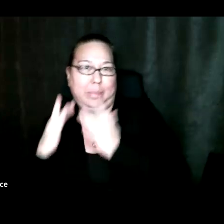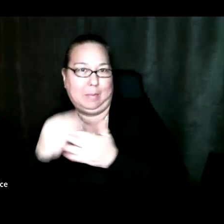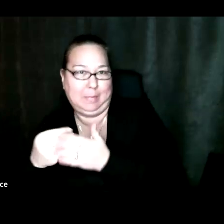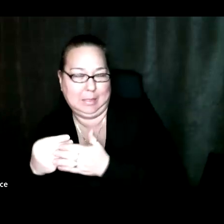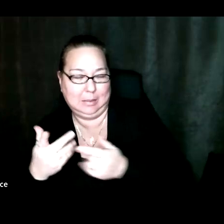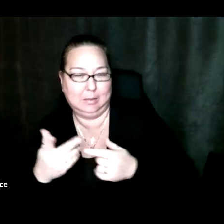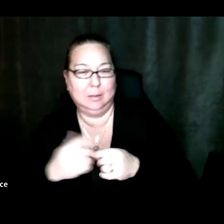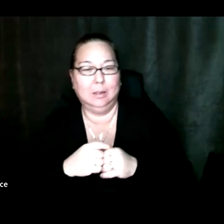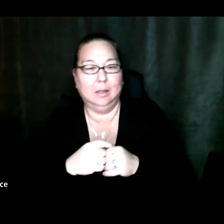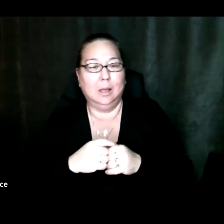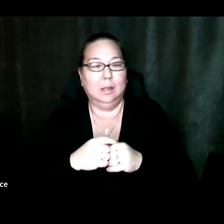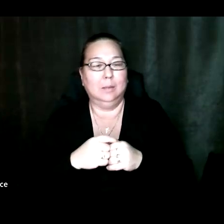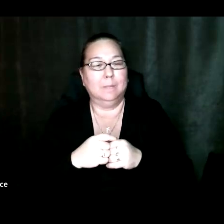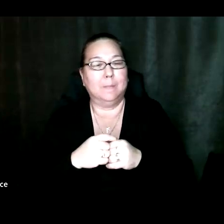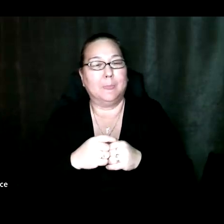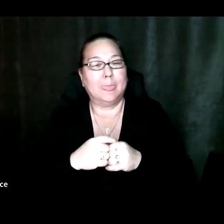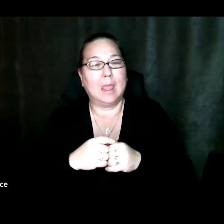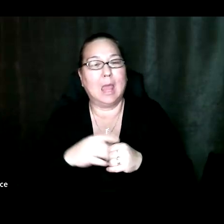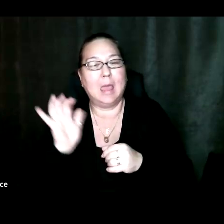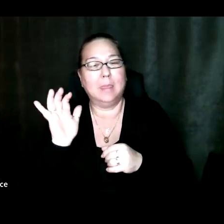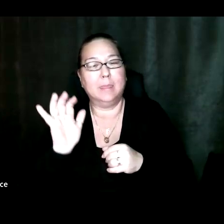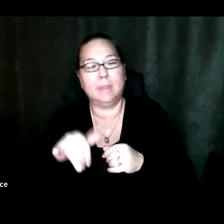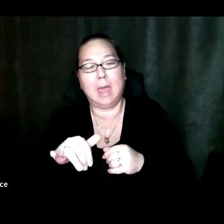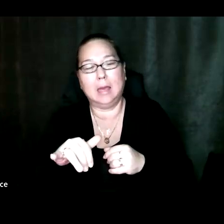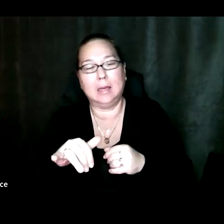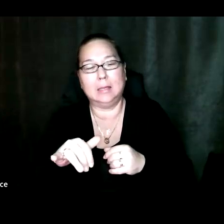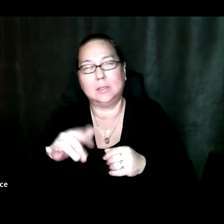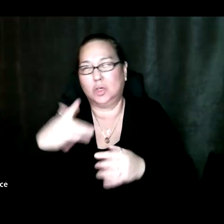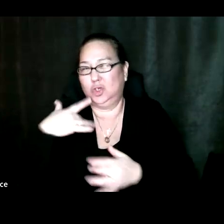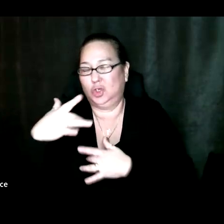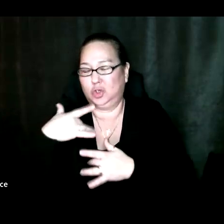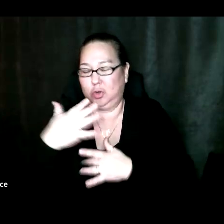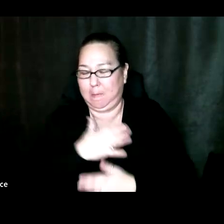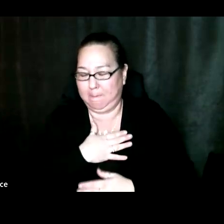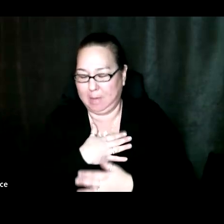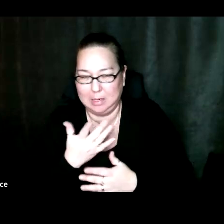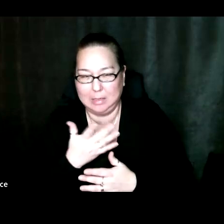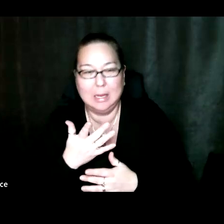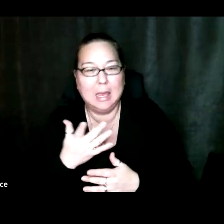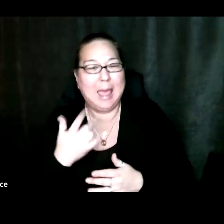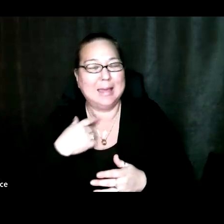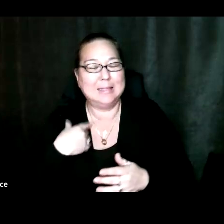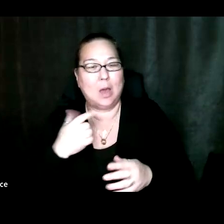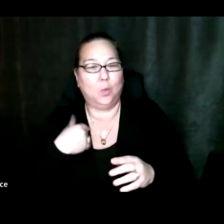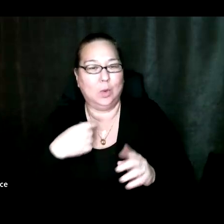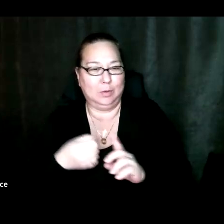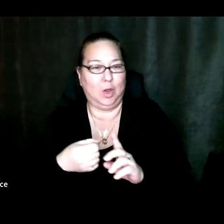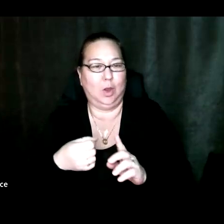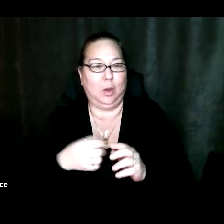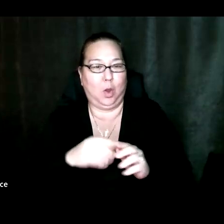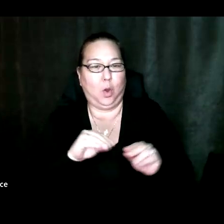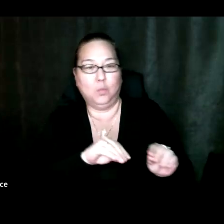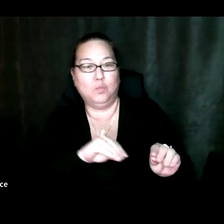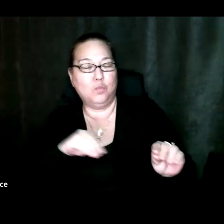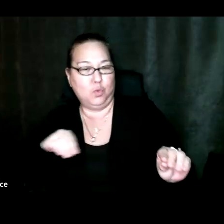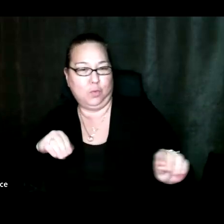about moving away from weighted student funding is that inequities can reappear. Help me out